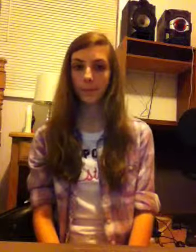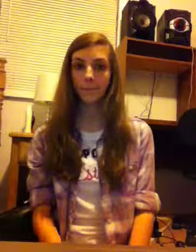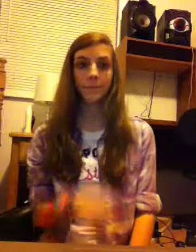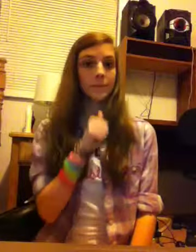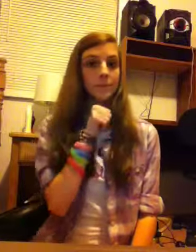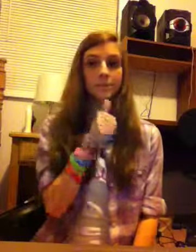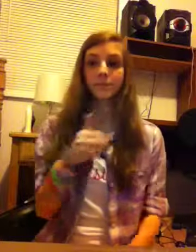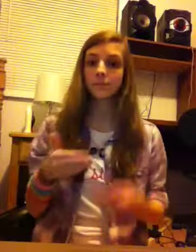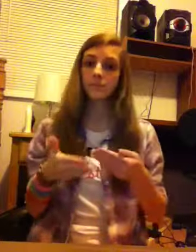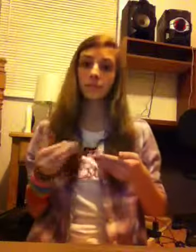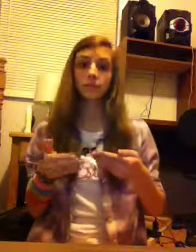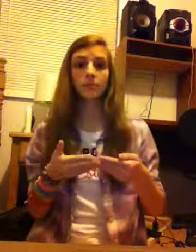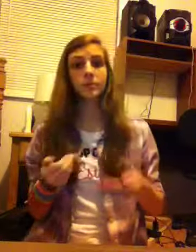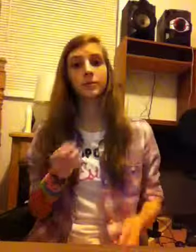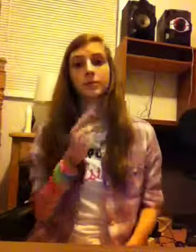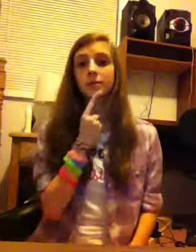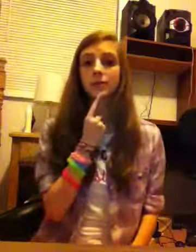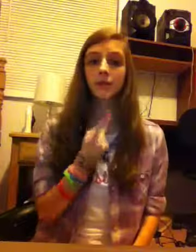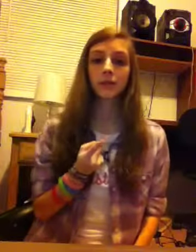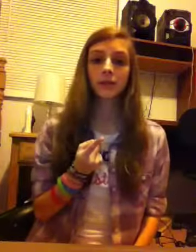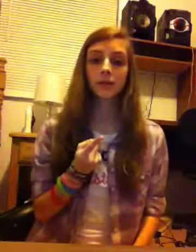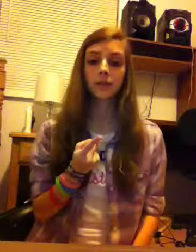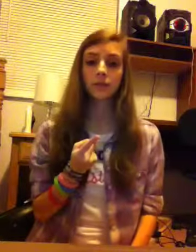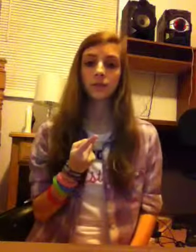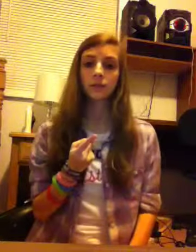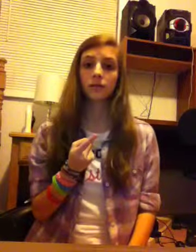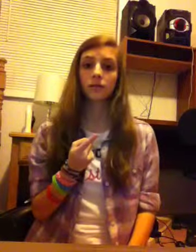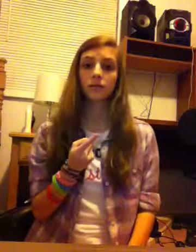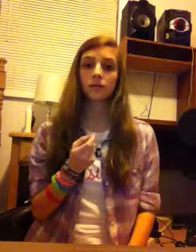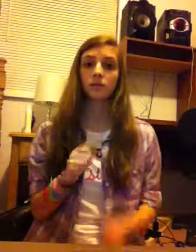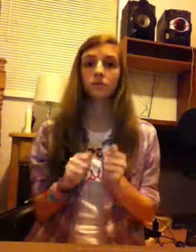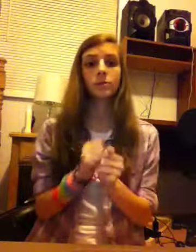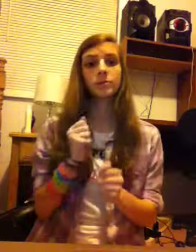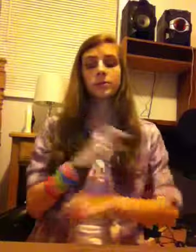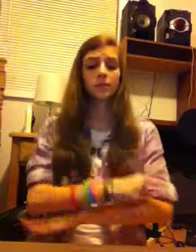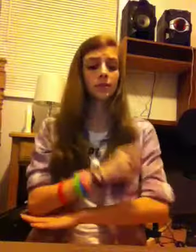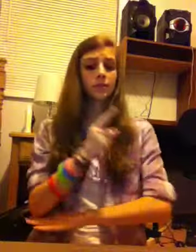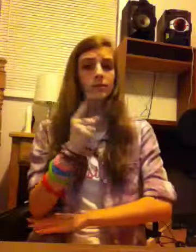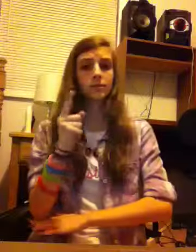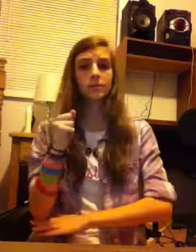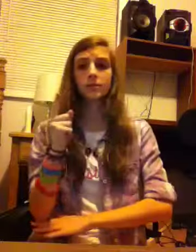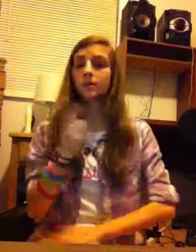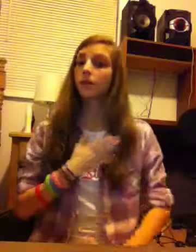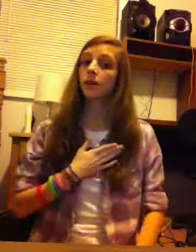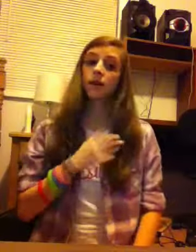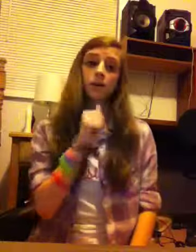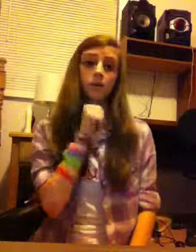It's not simple to say, but most days I